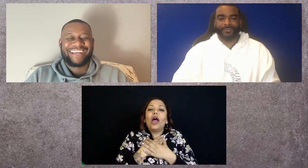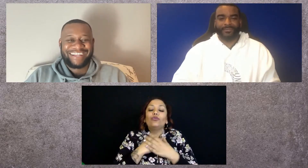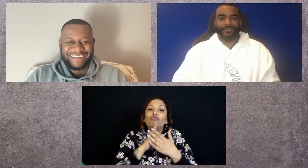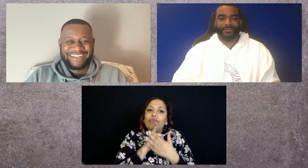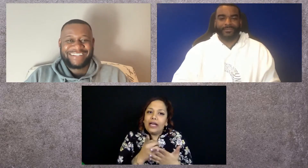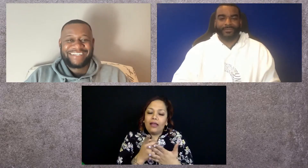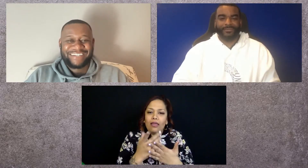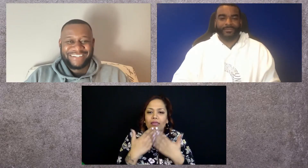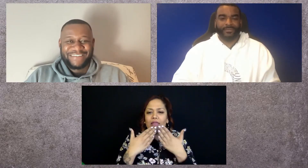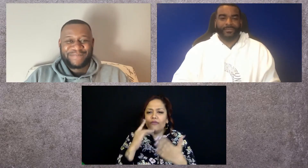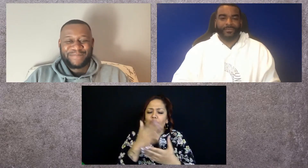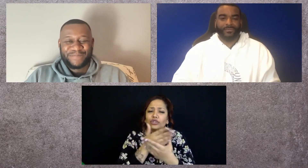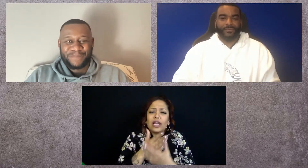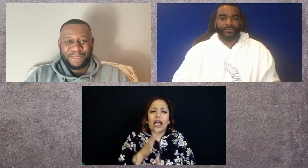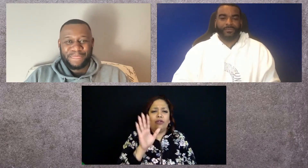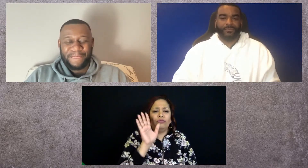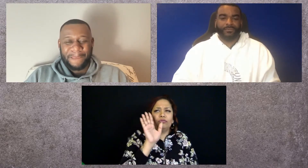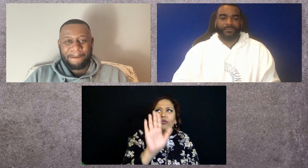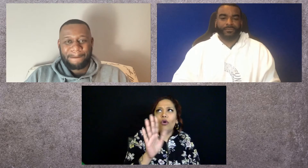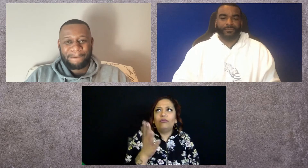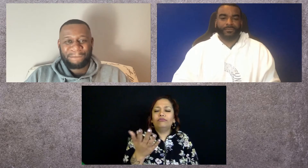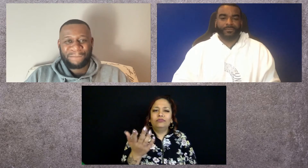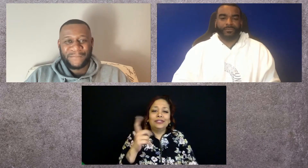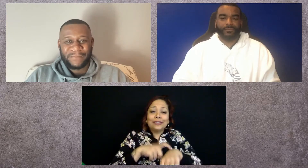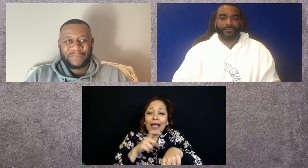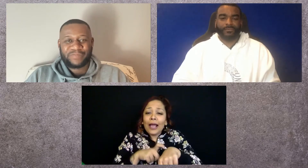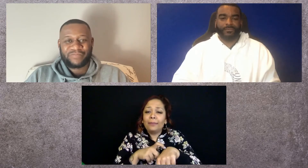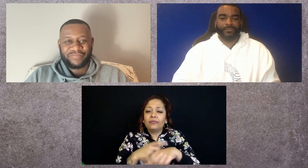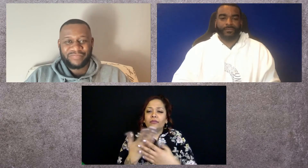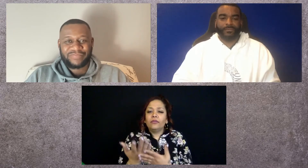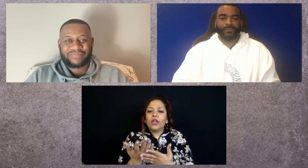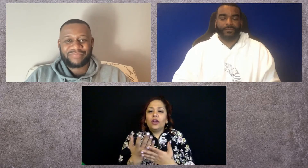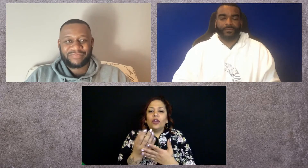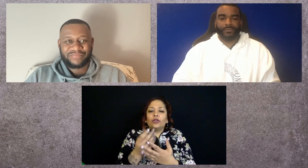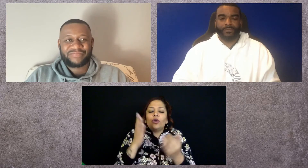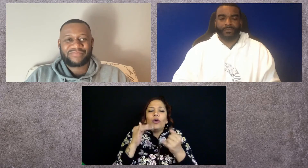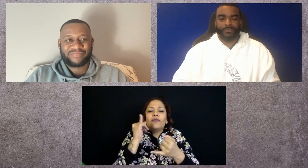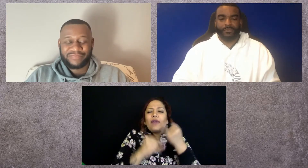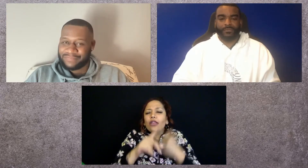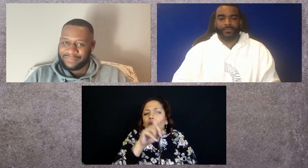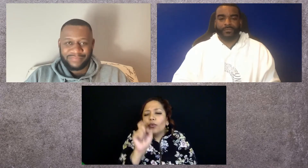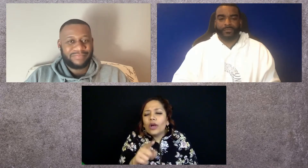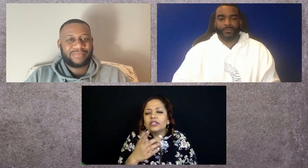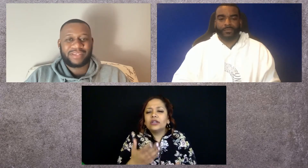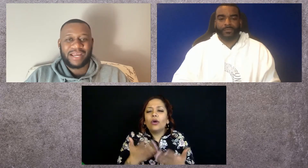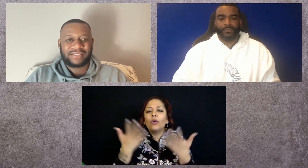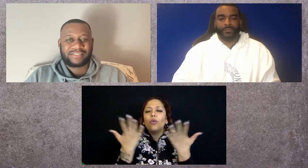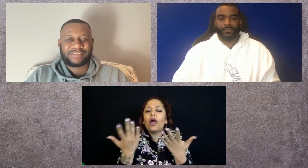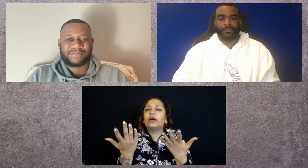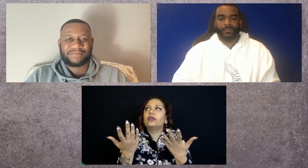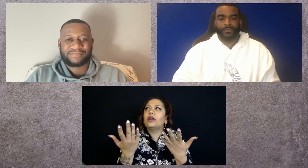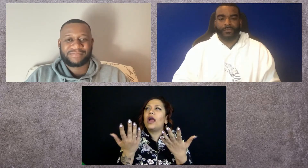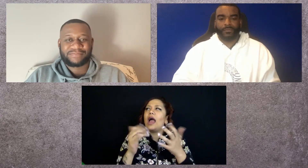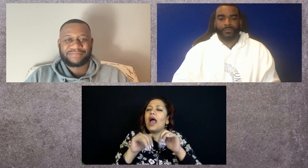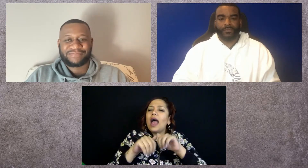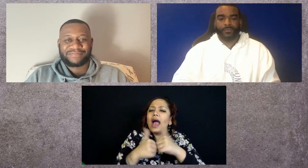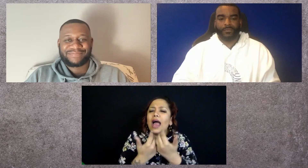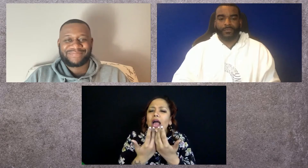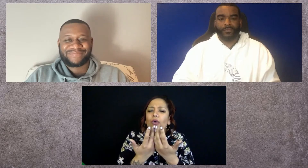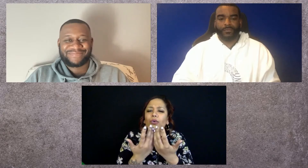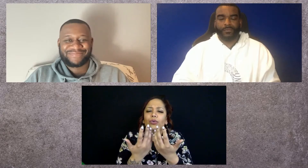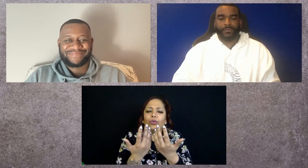See? Nice. Oh, I really thank you so much for sharing your time. Yes. And just one final